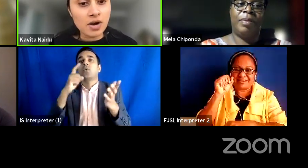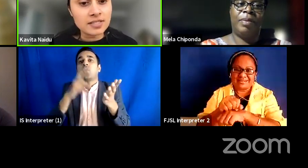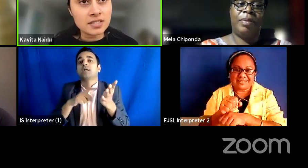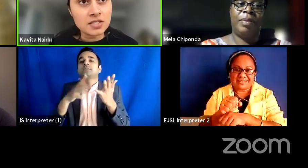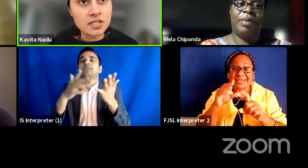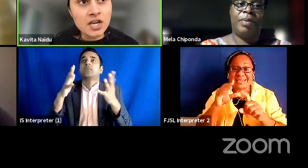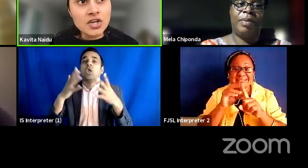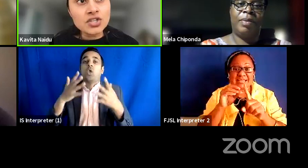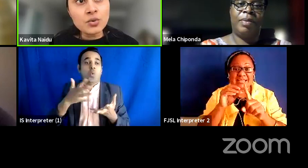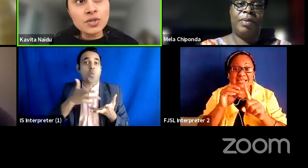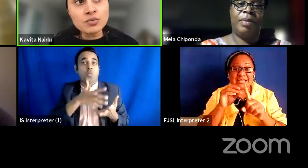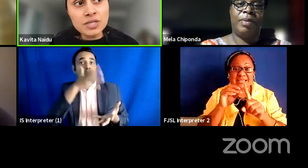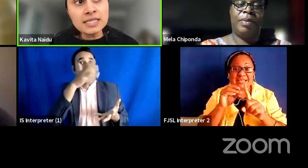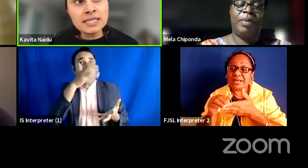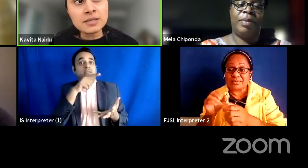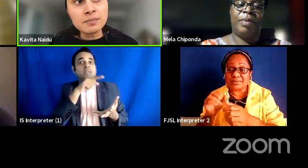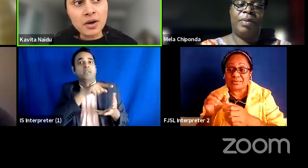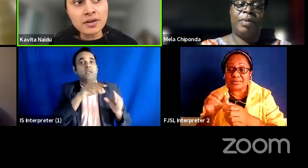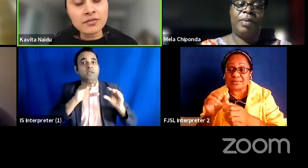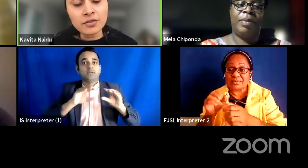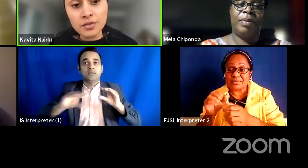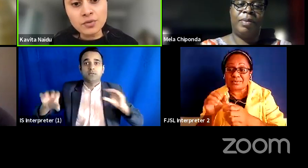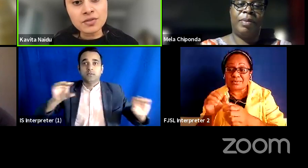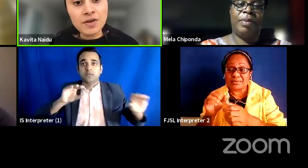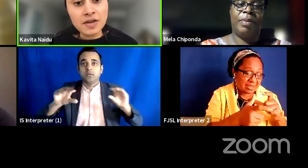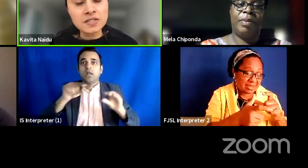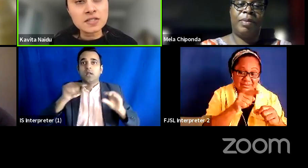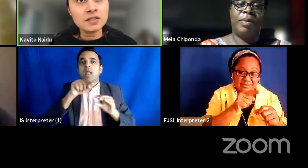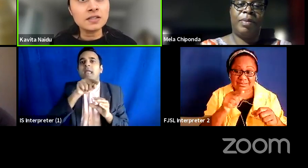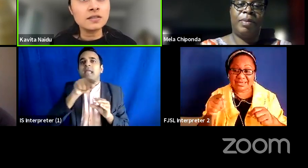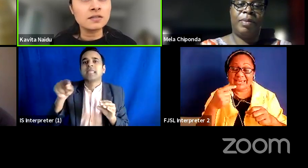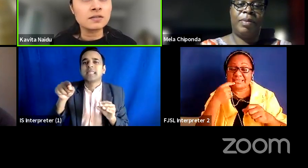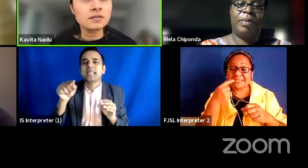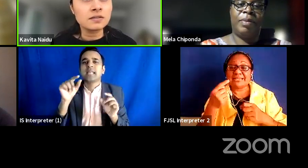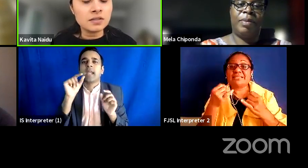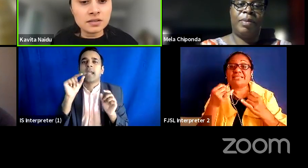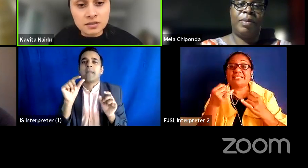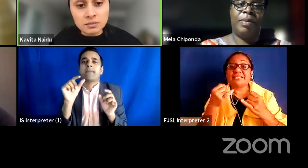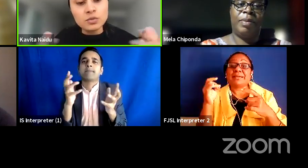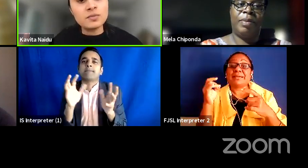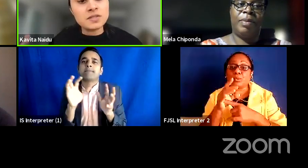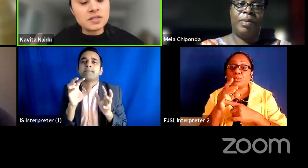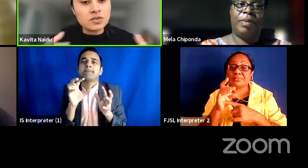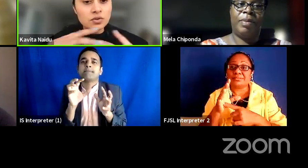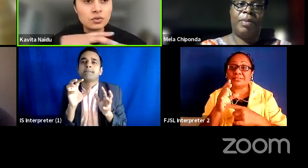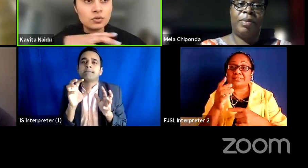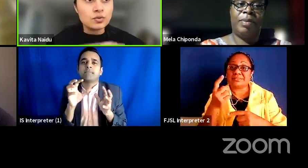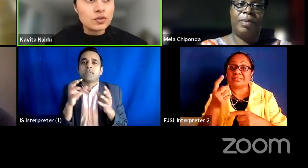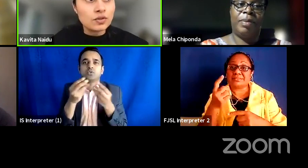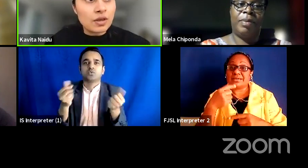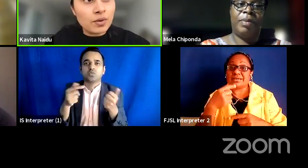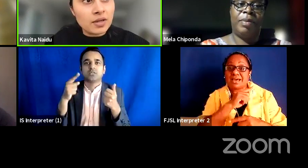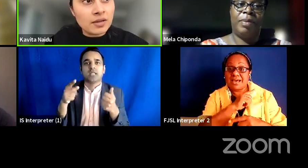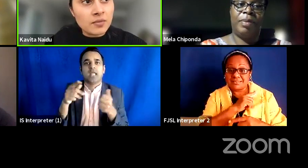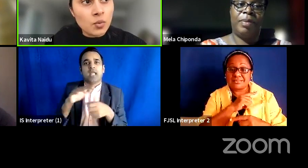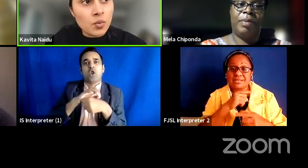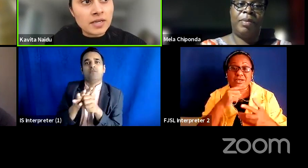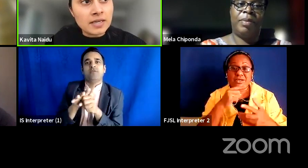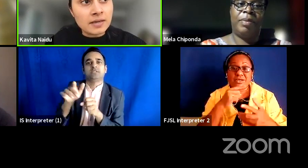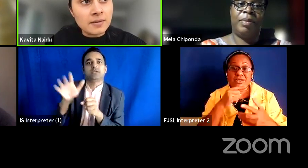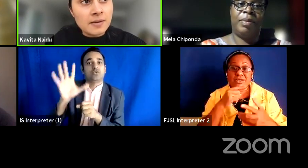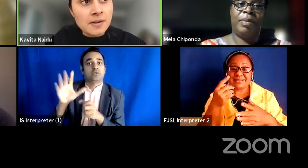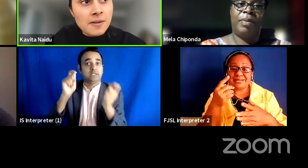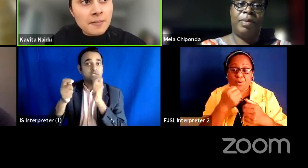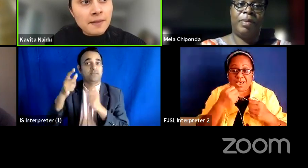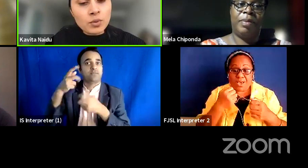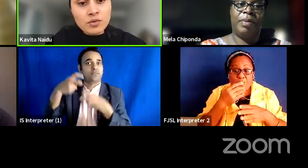climate crisis. So it's really imperative for those of us in the movements and the circles that we work